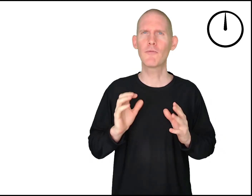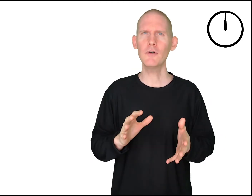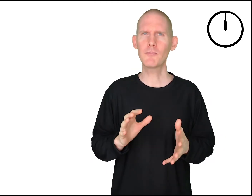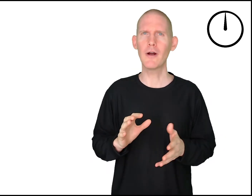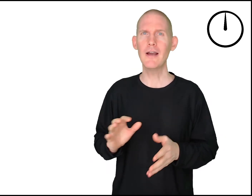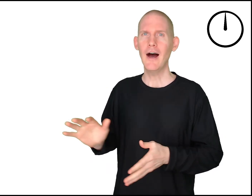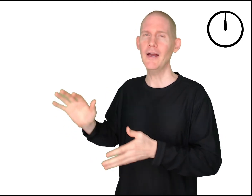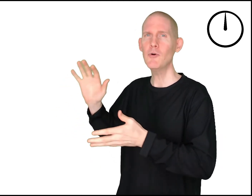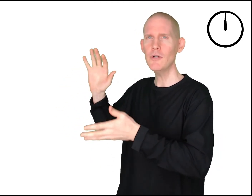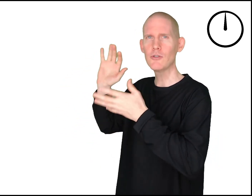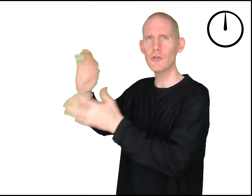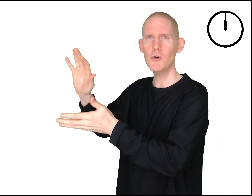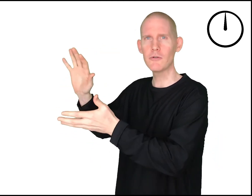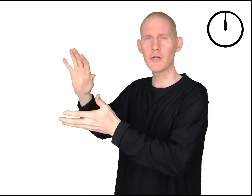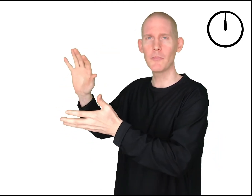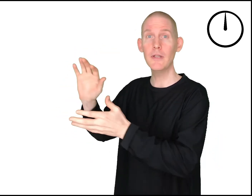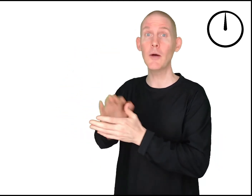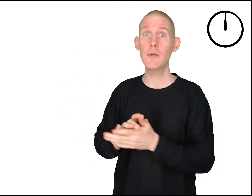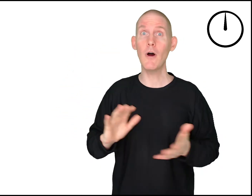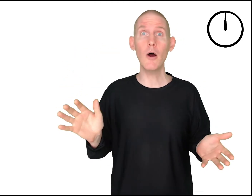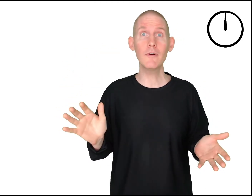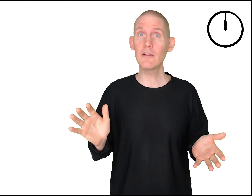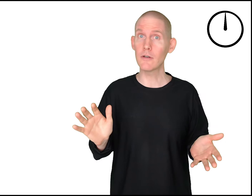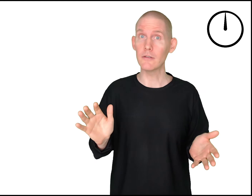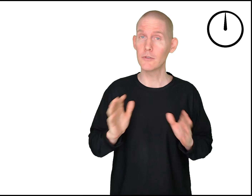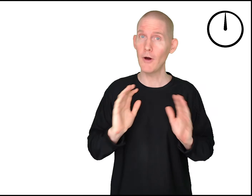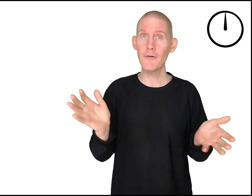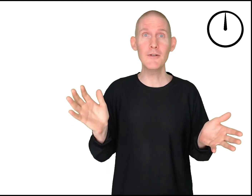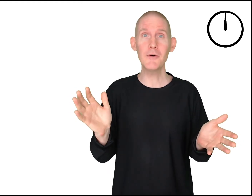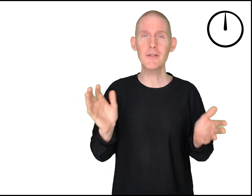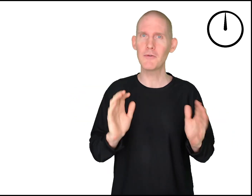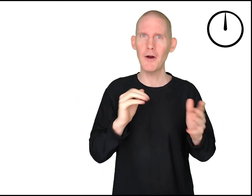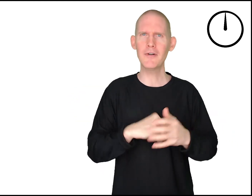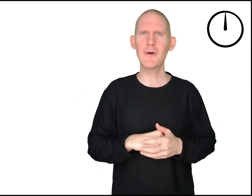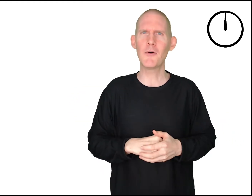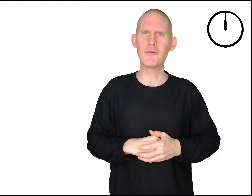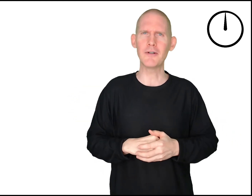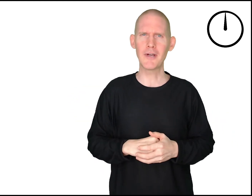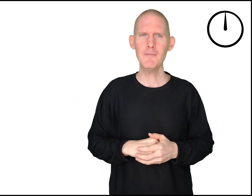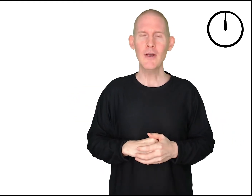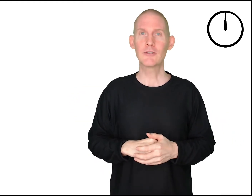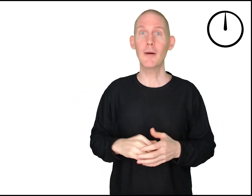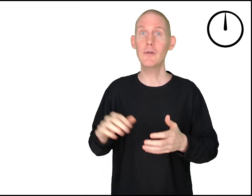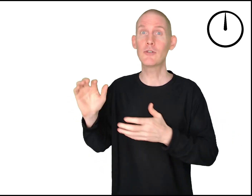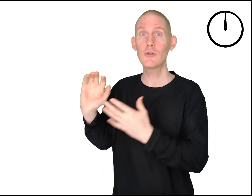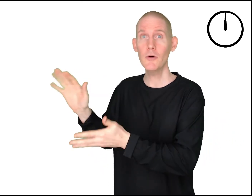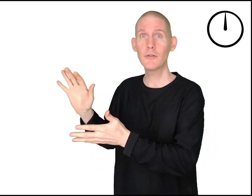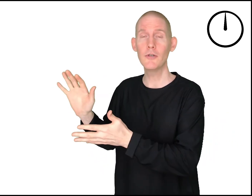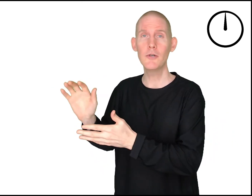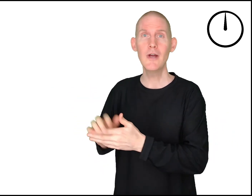first part, I'm going to show you something that we've already learned. You already know it. We've already went over it, okay? So I'm going to show it to you, and